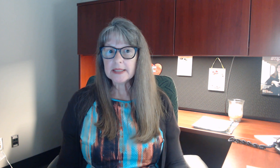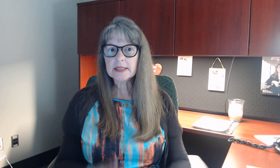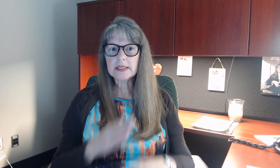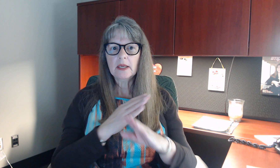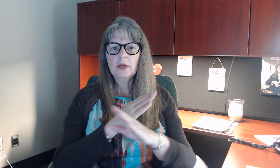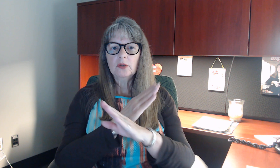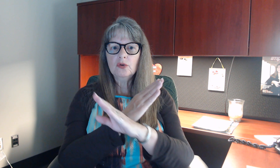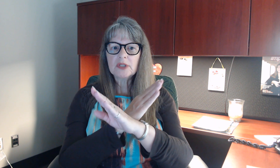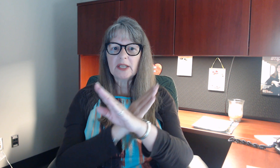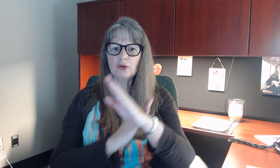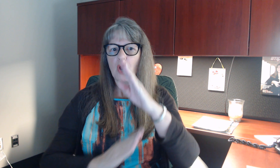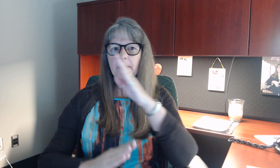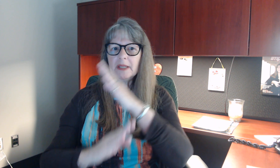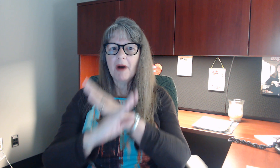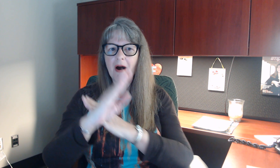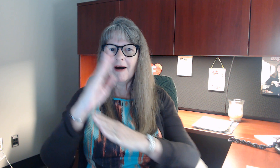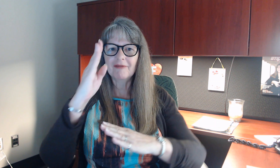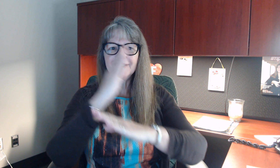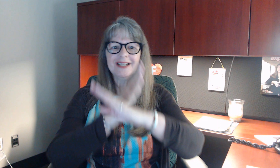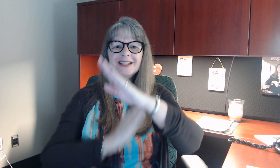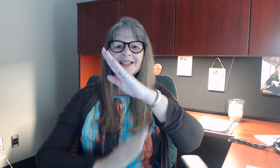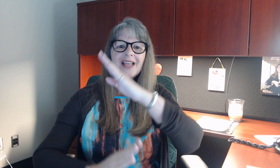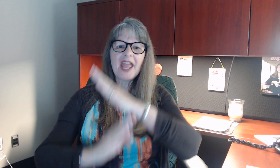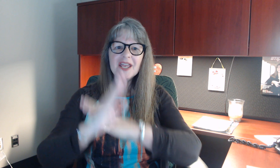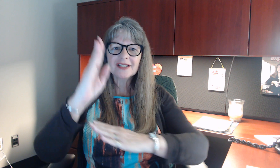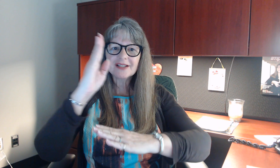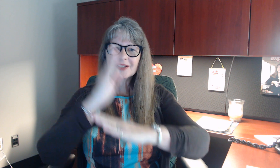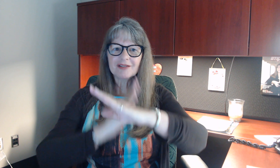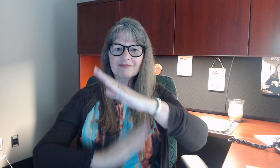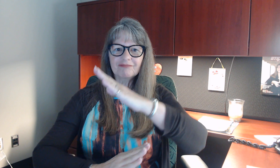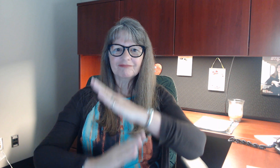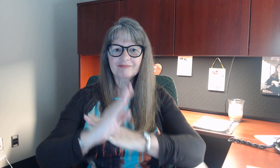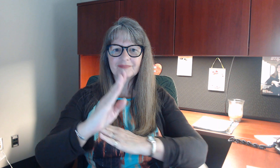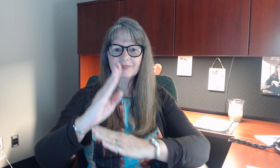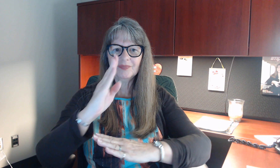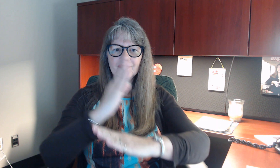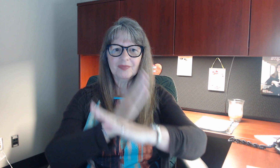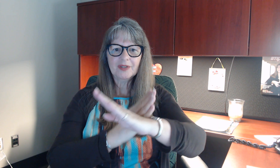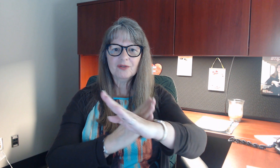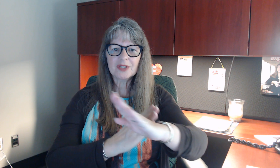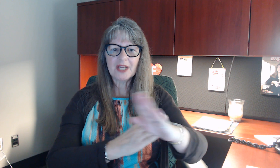Hands, you just like you're chopping them up. Hands, you just kind of